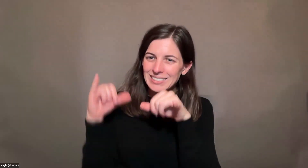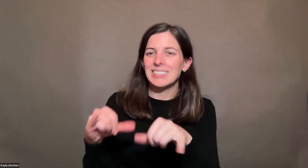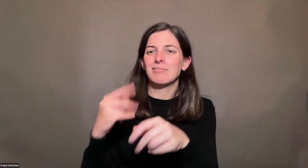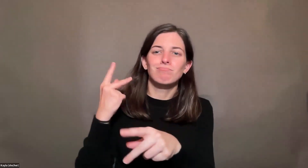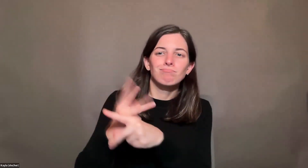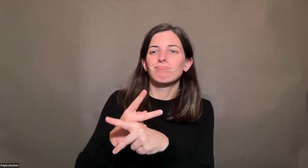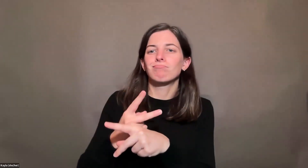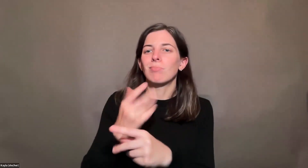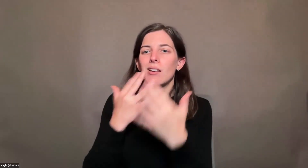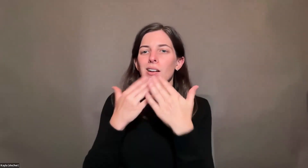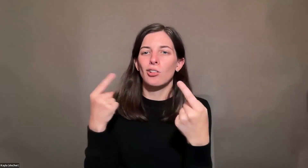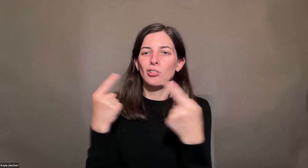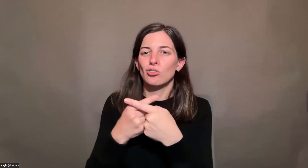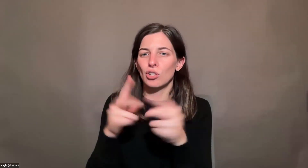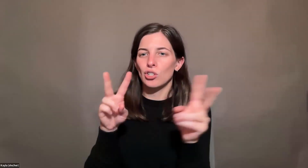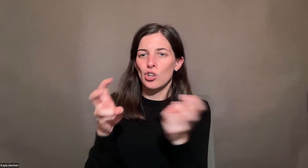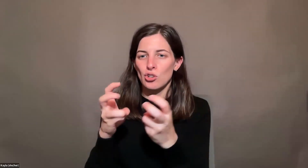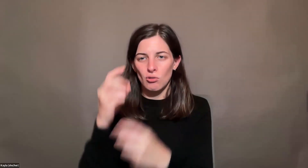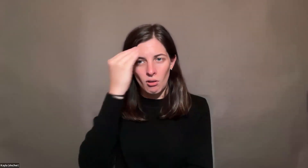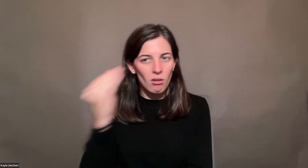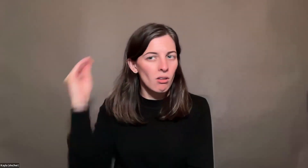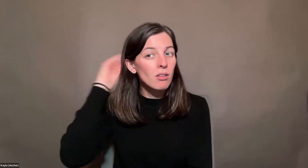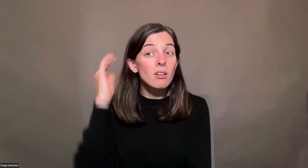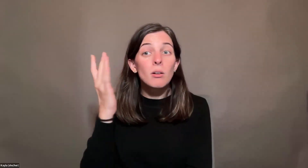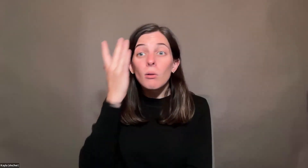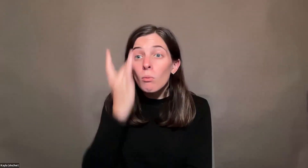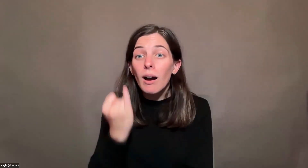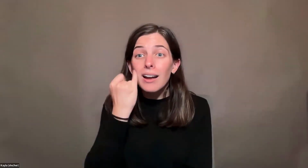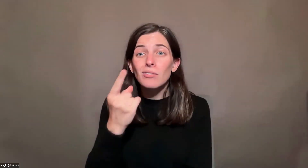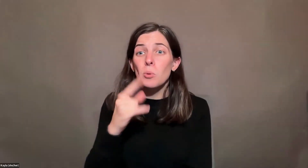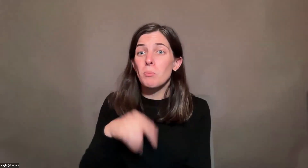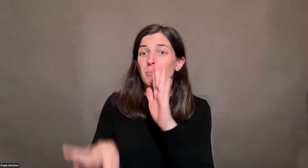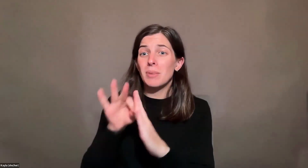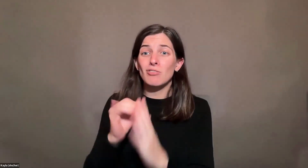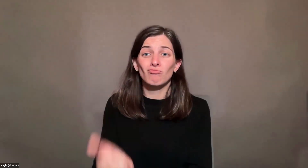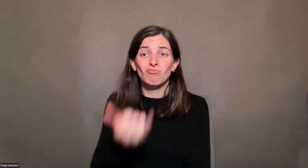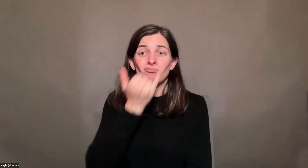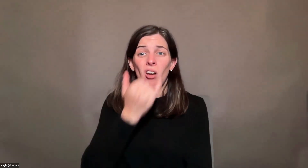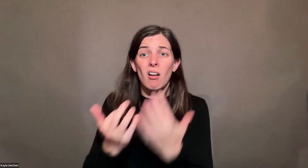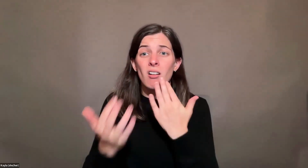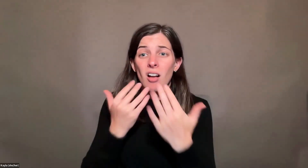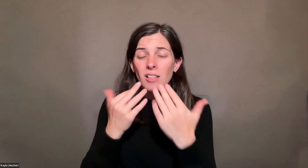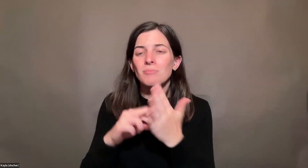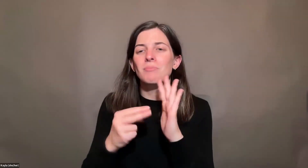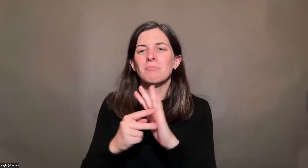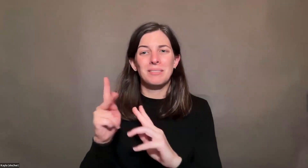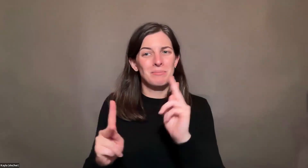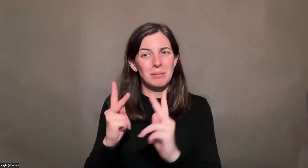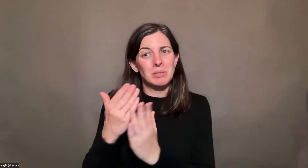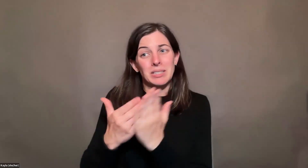because if you choose some wrong color for wrong people, then they might not get interested